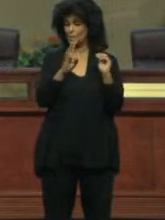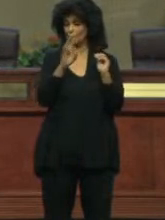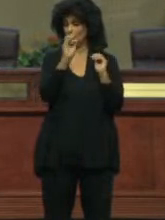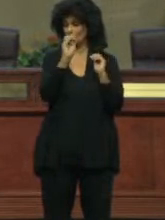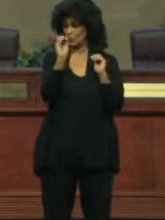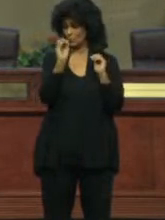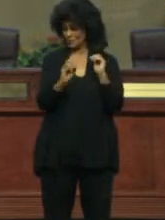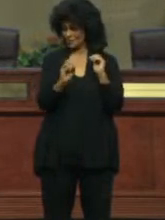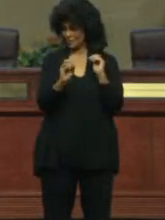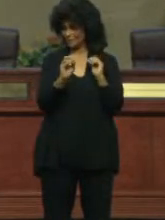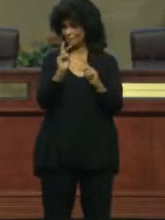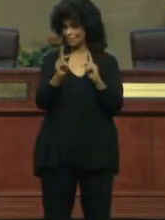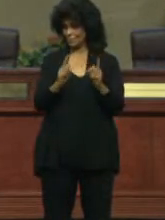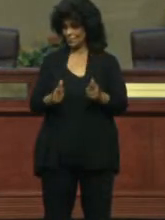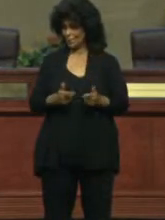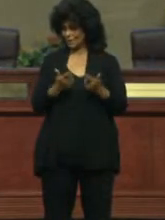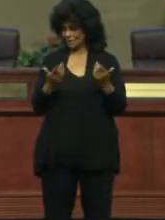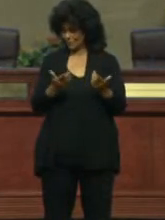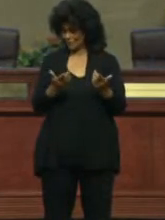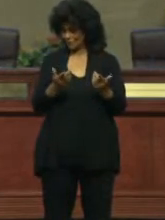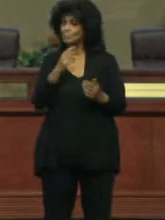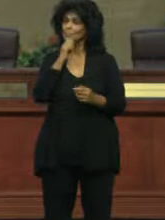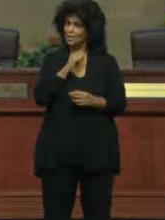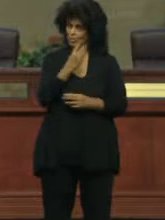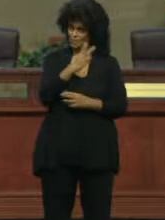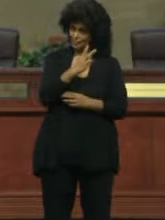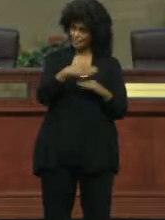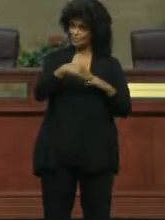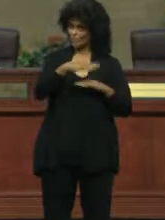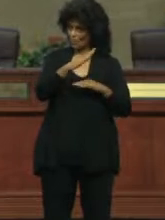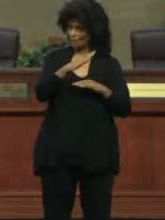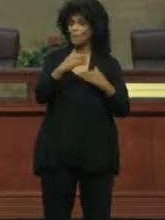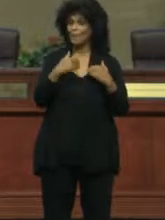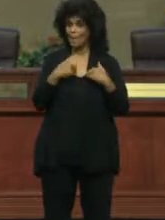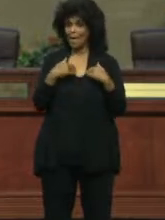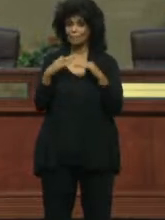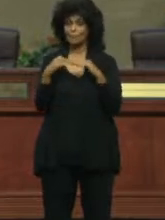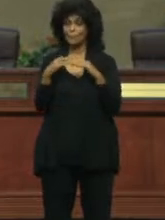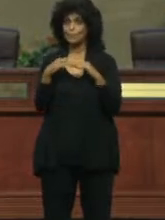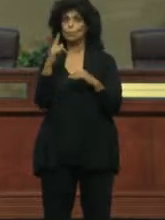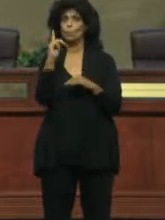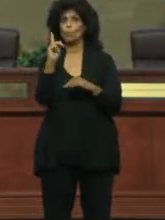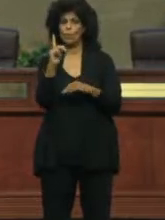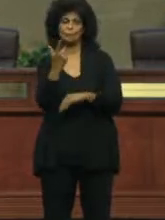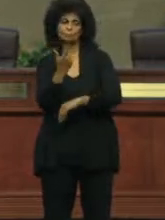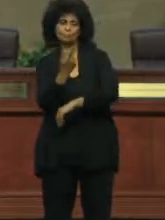residents ages 16 and older who have had at least one dose of the vaccine.